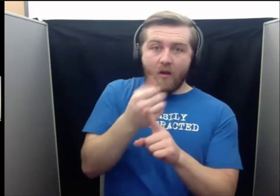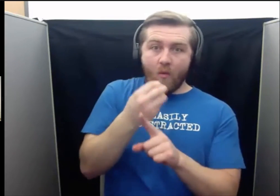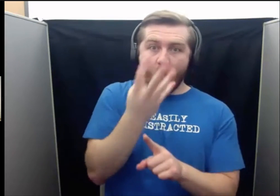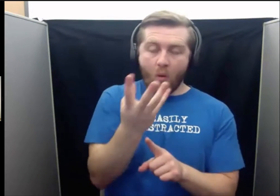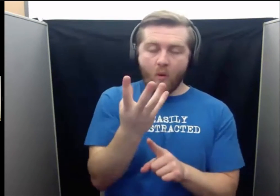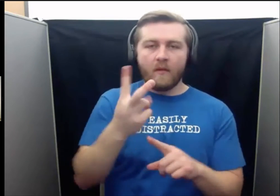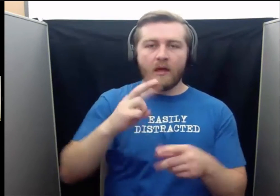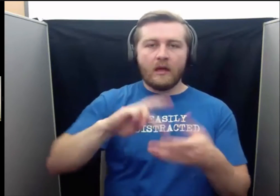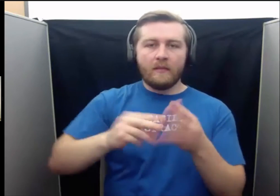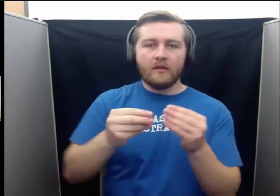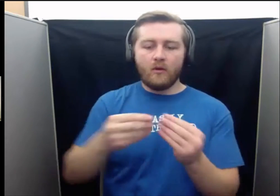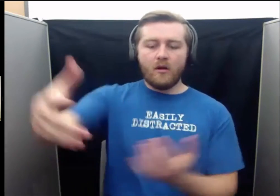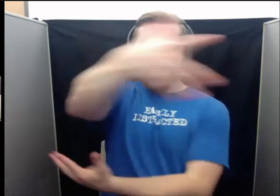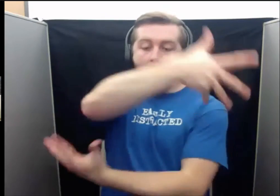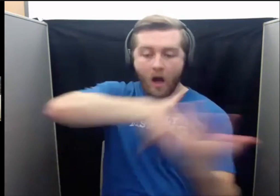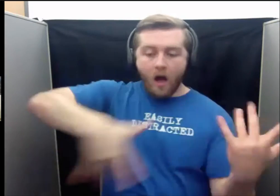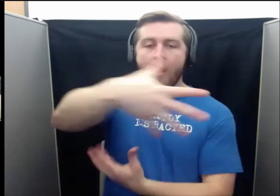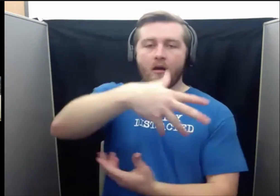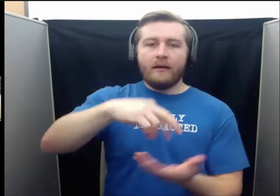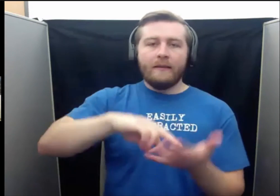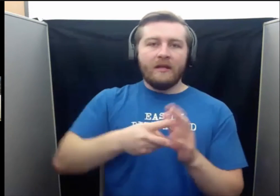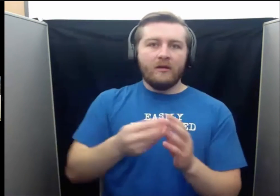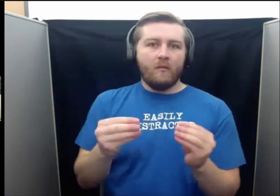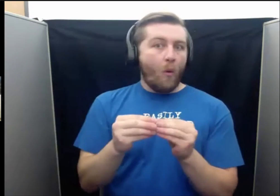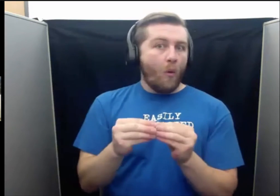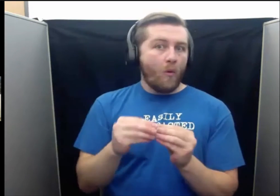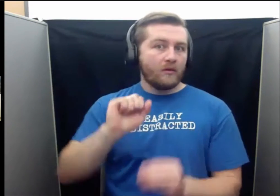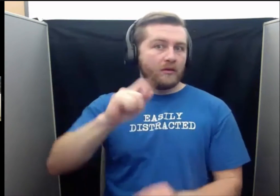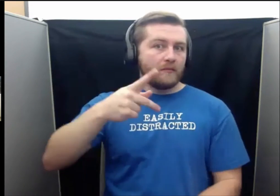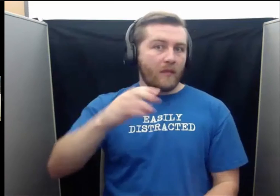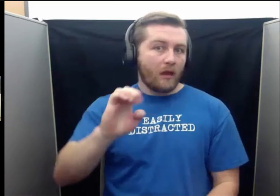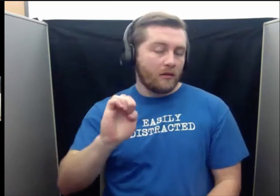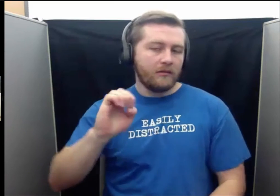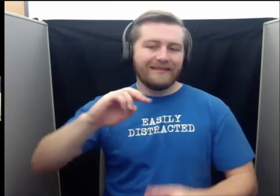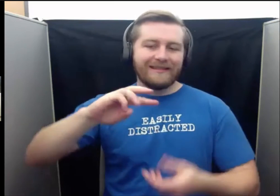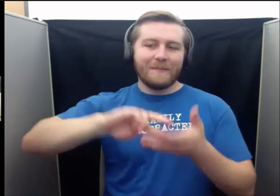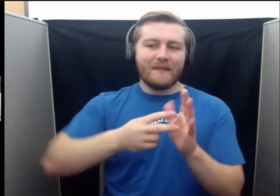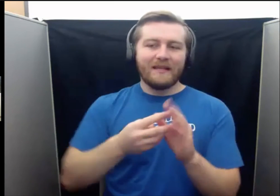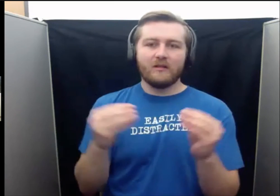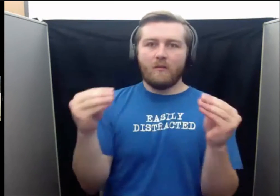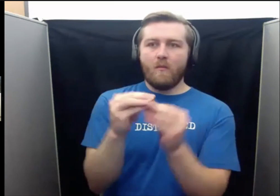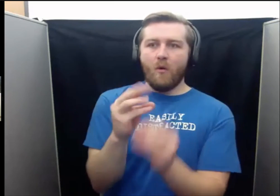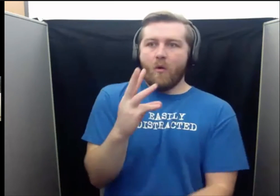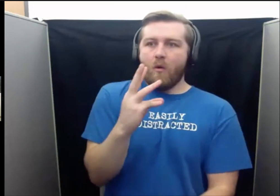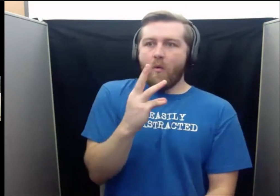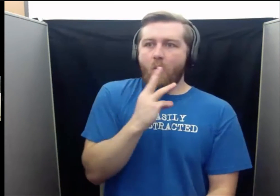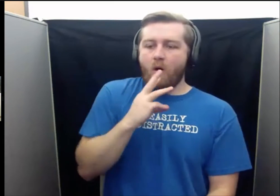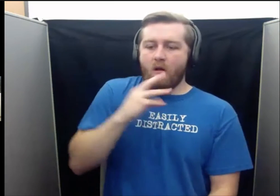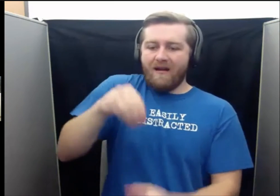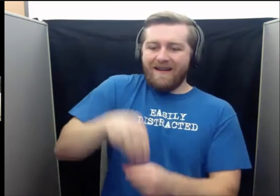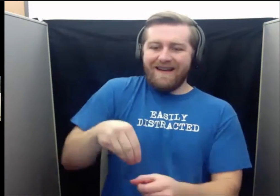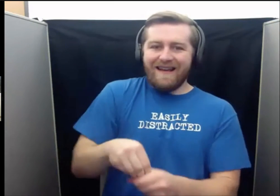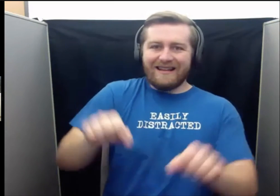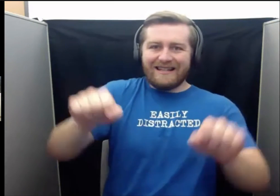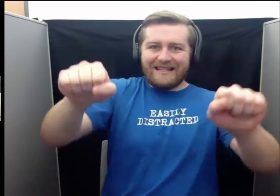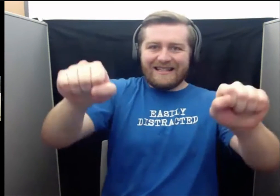molecules. If there's more space between the air molecules, what does that mean that you can put in those spaces?